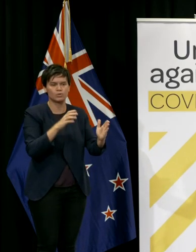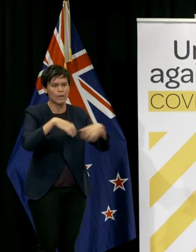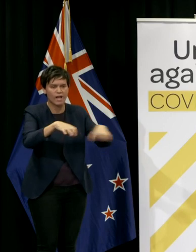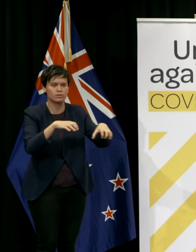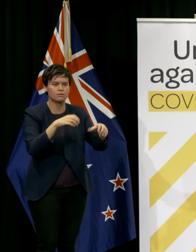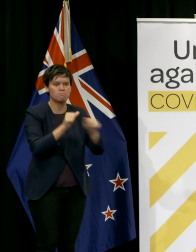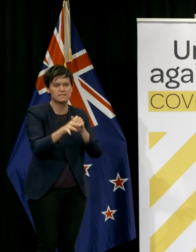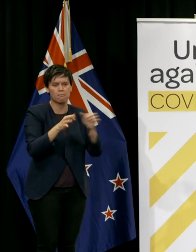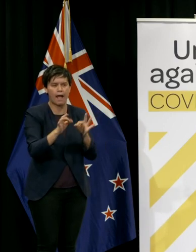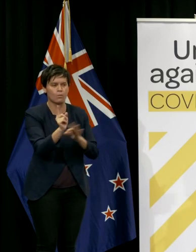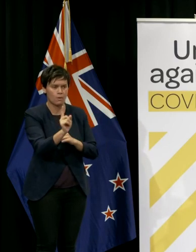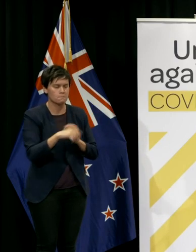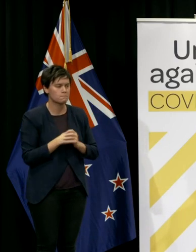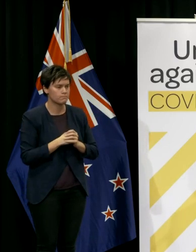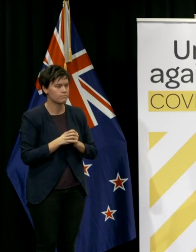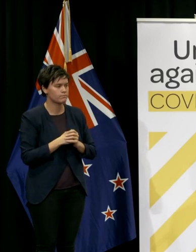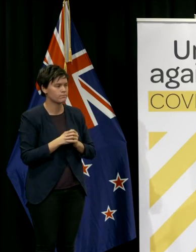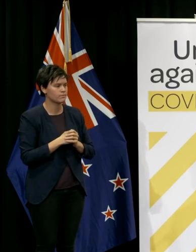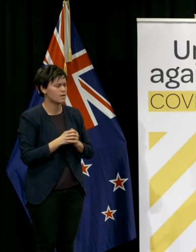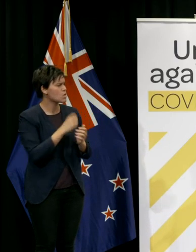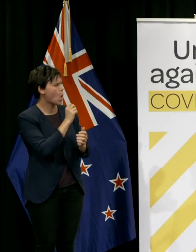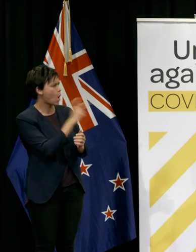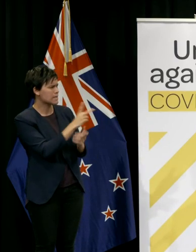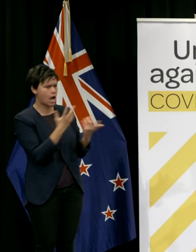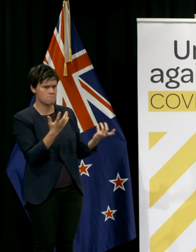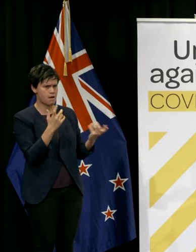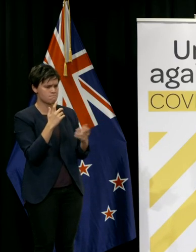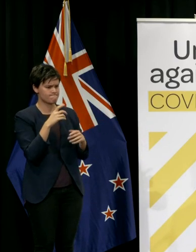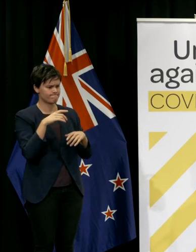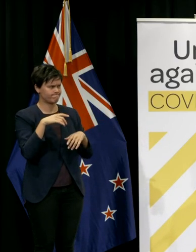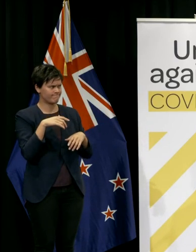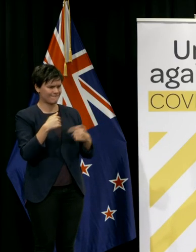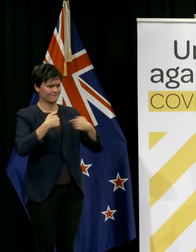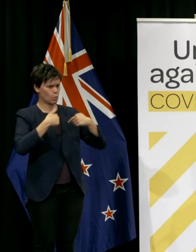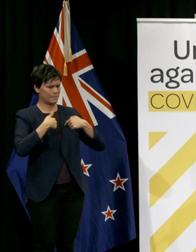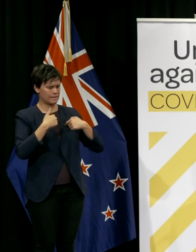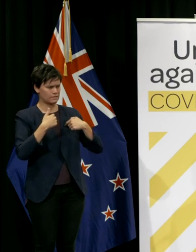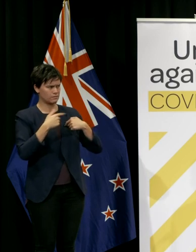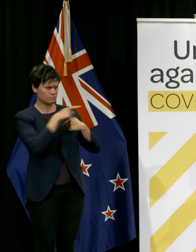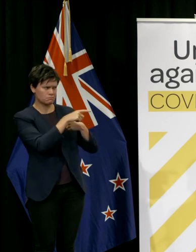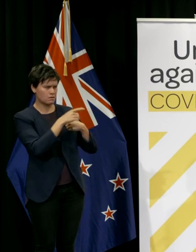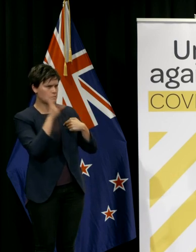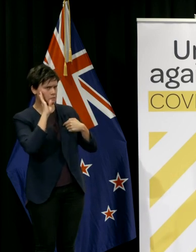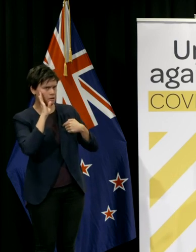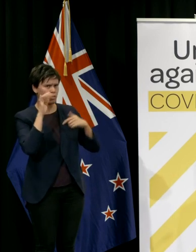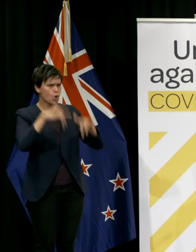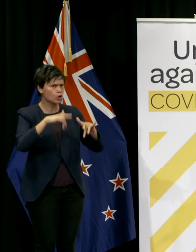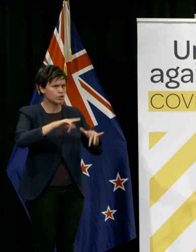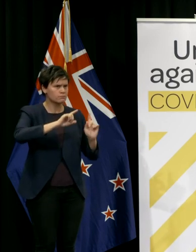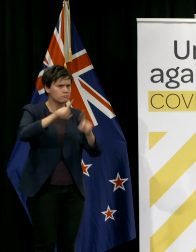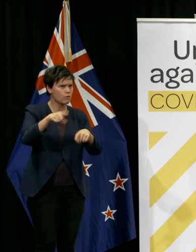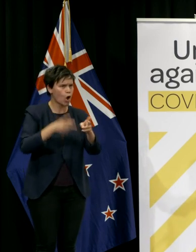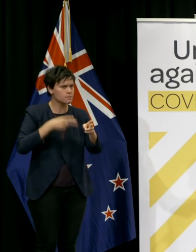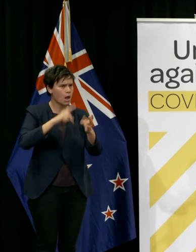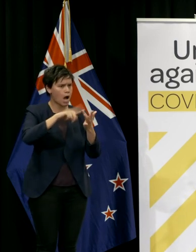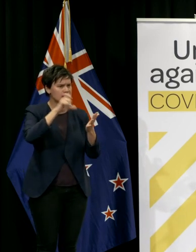just a follow-up question. What is it telling you about the number of deaths? Because we haven't had anybody, to my knowledge, go into ICU yet. Correct. And so, is it feasible that